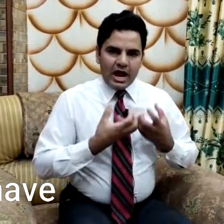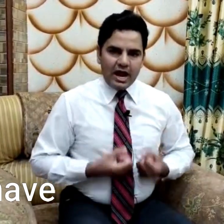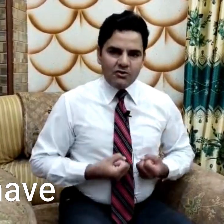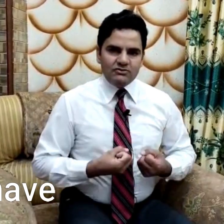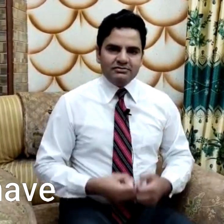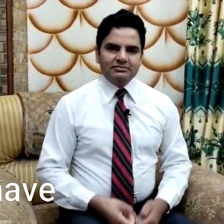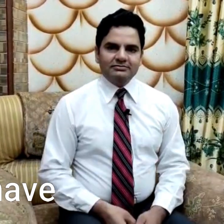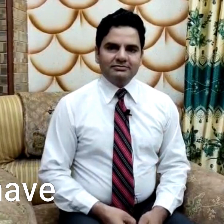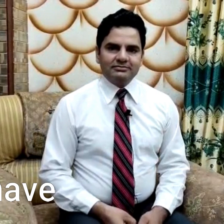have,